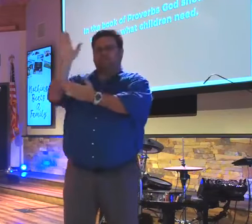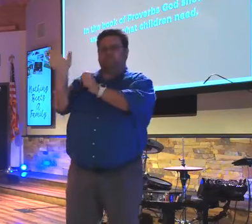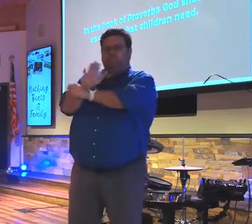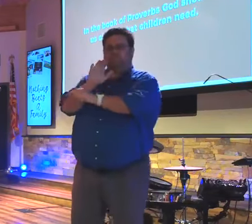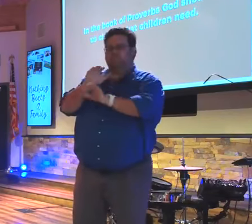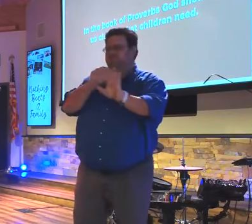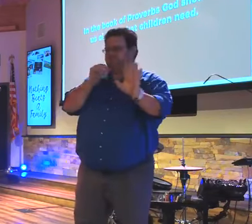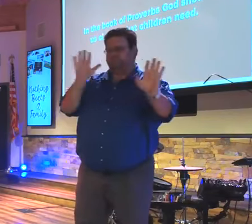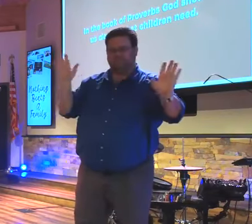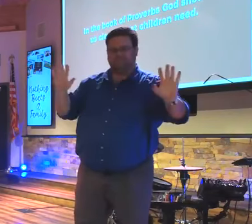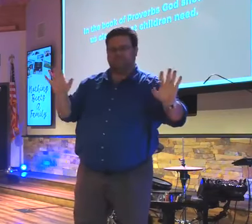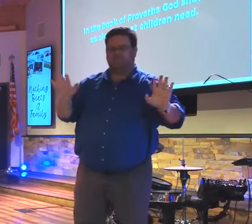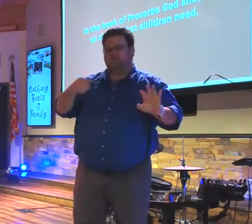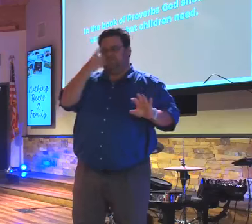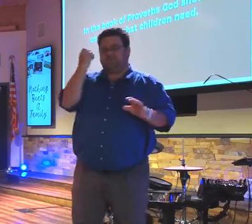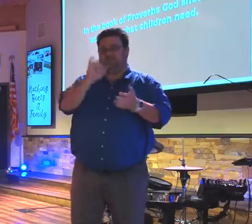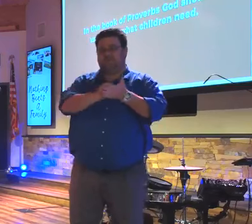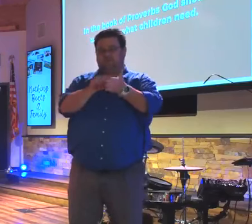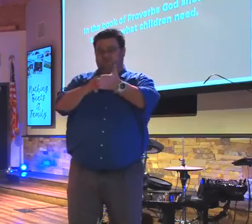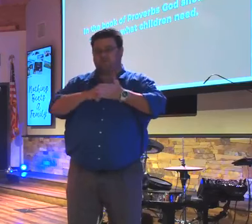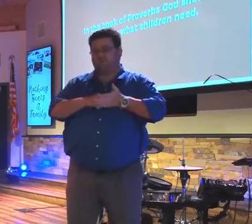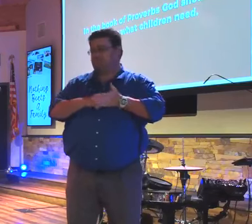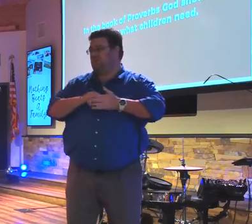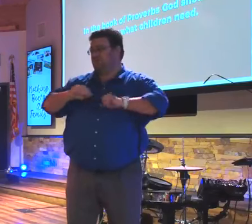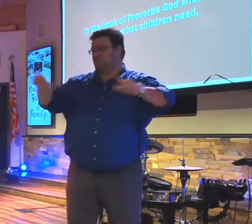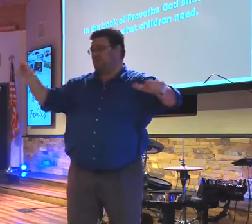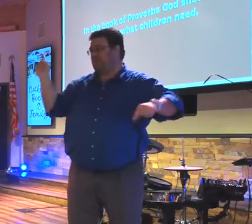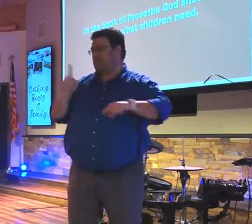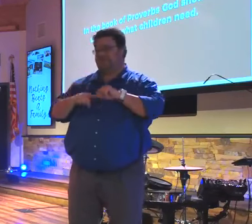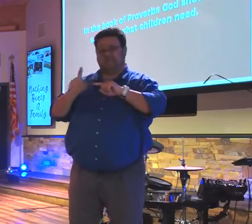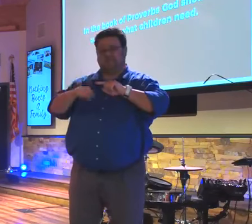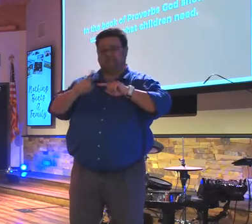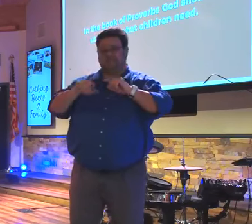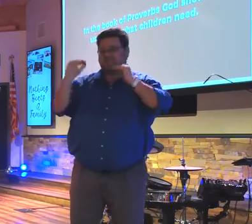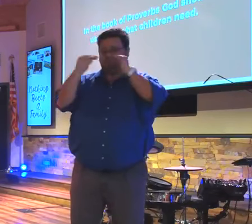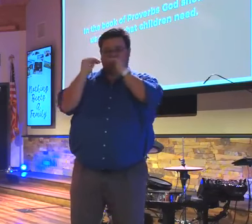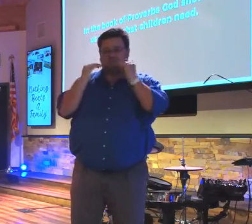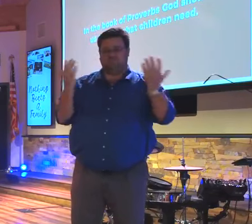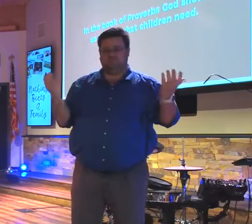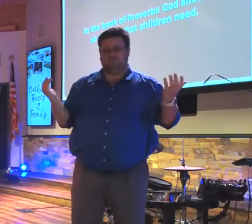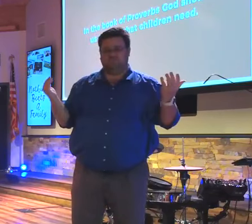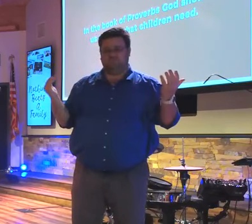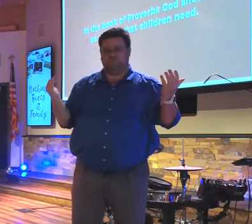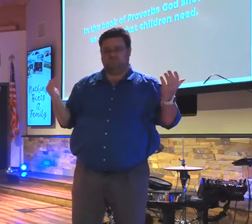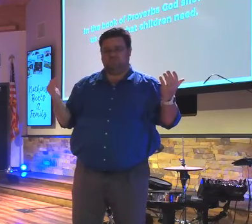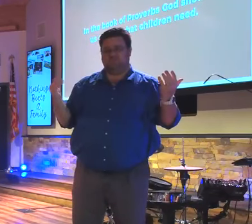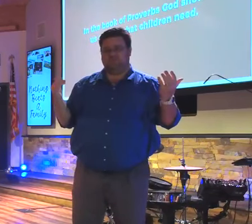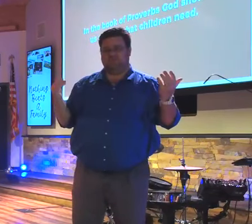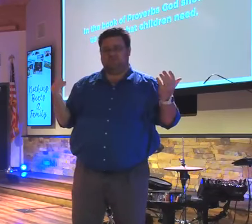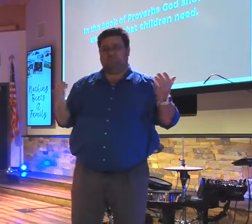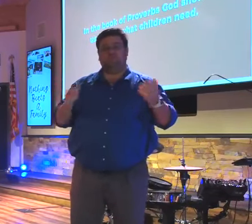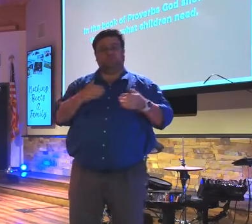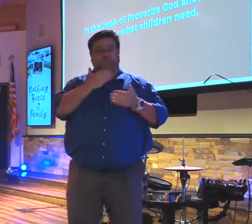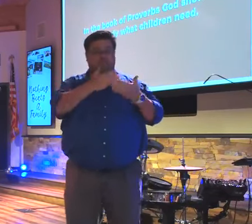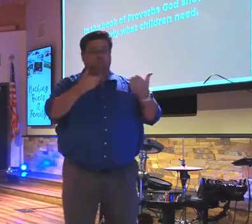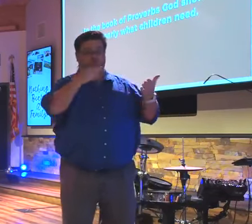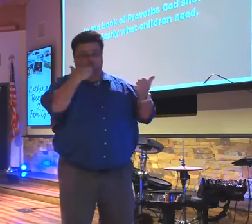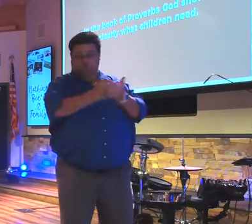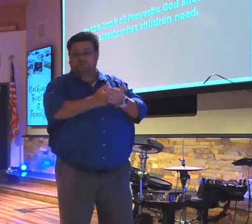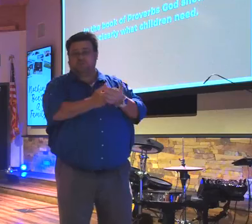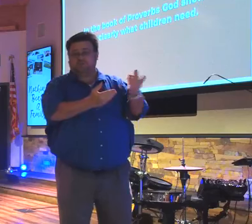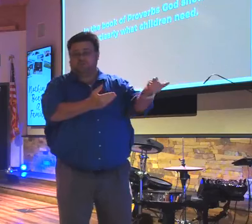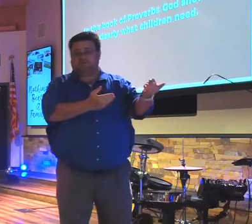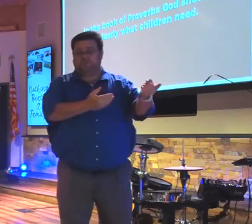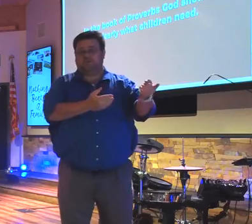Because you know what? If that was the requirements, we couldn't all do that. It wouldn't be fair. Amen? Those things are great if you can do those things